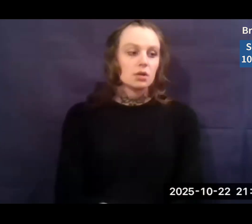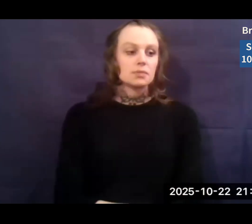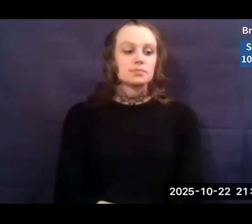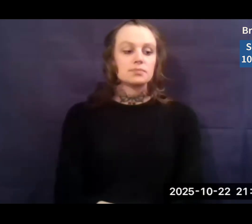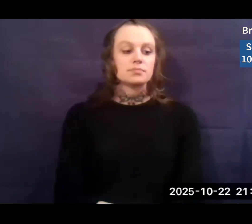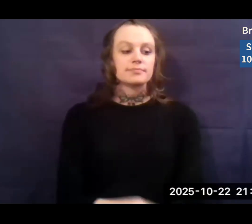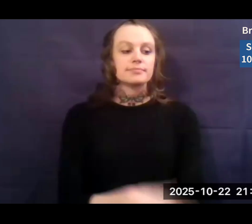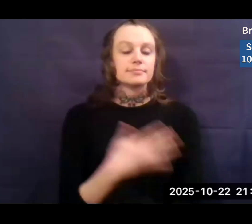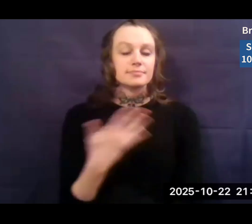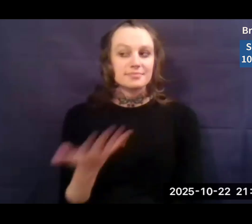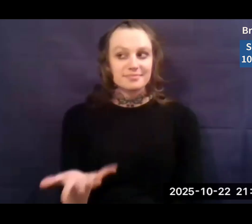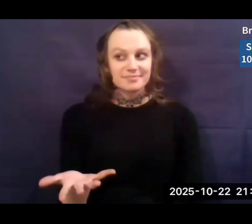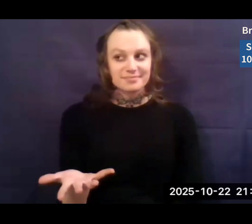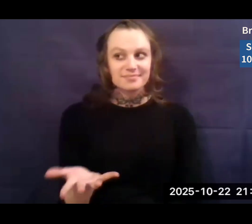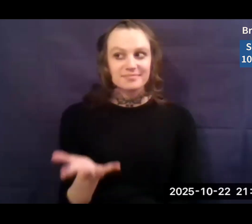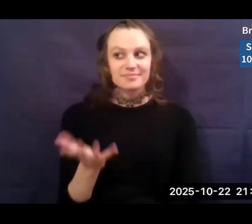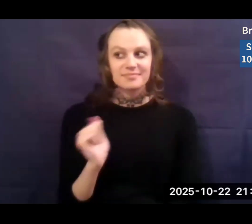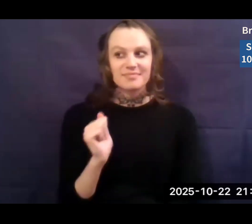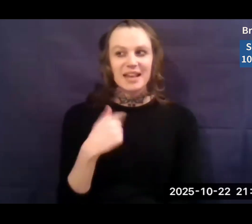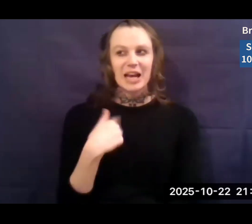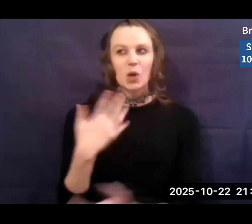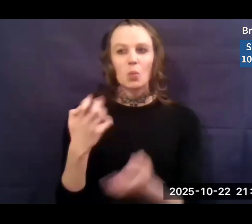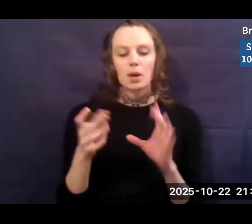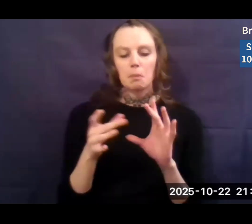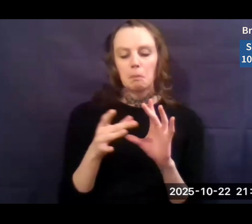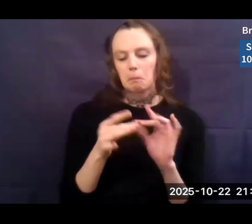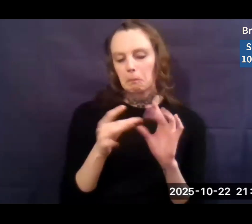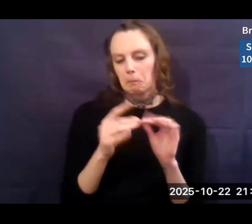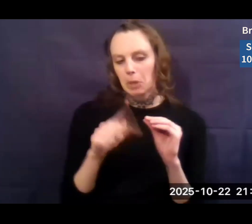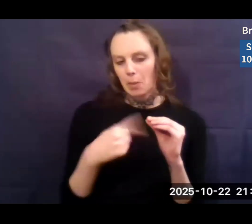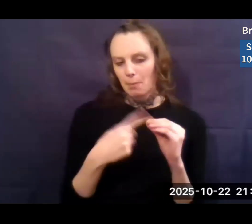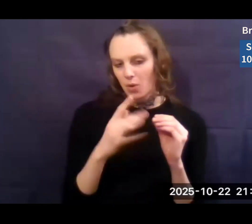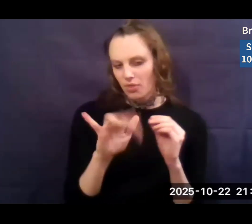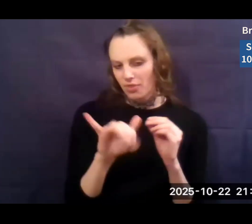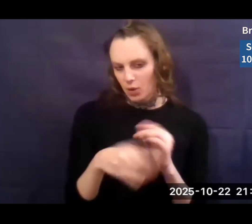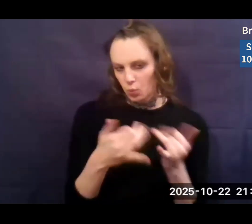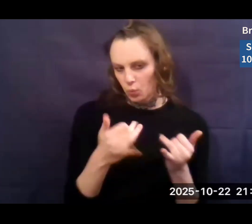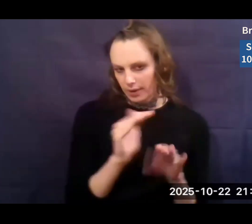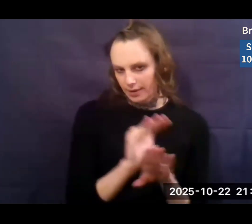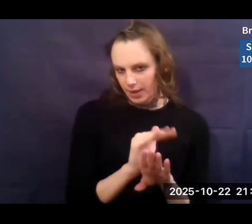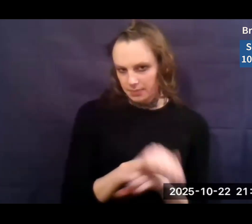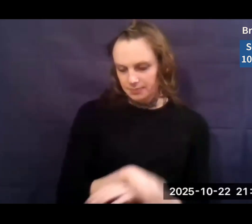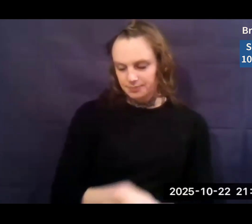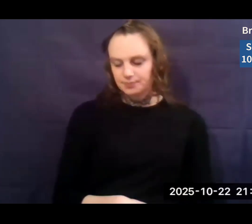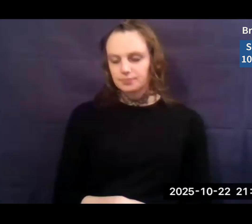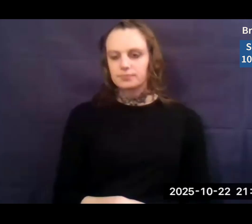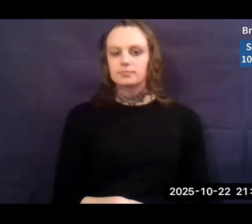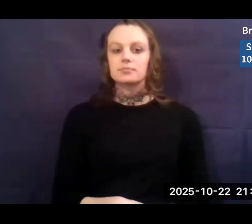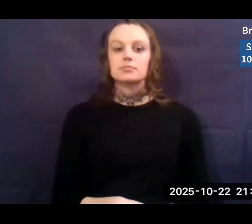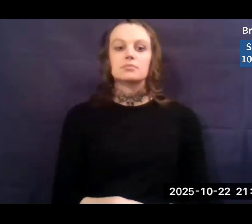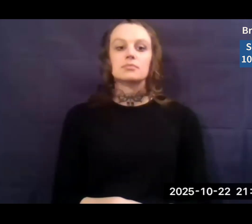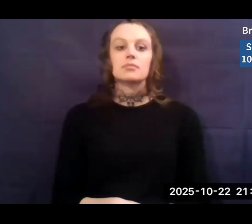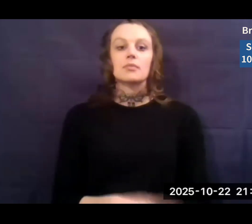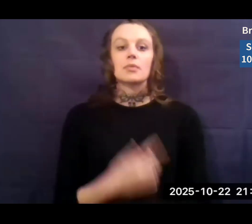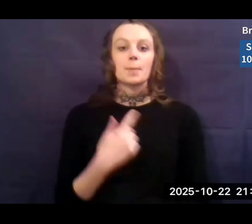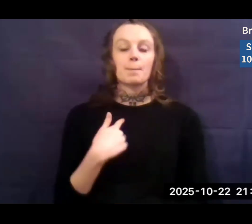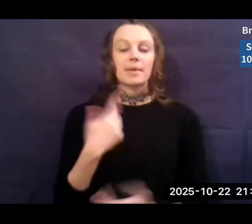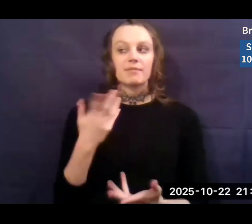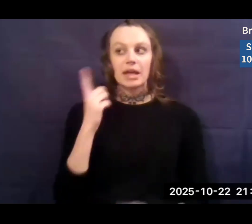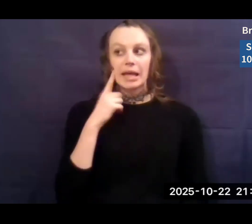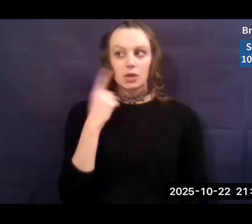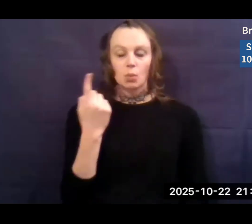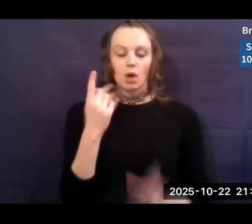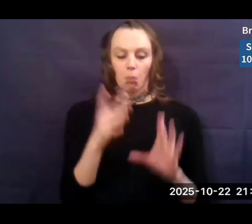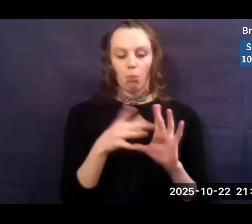that's a little bit of what I wanted to talk about tonight. Um, I heard somebody say